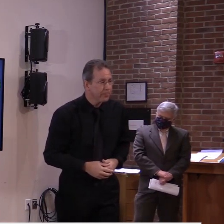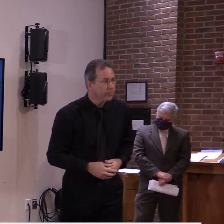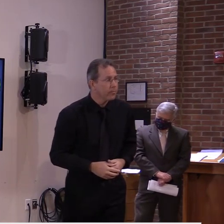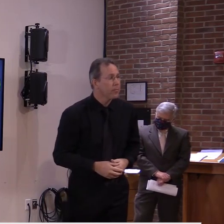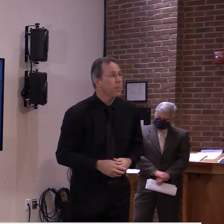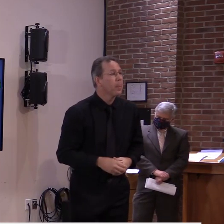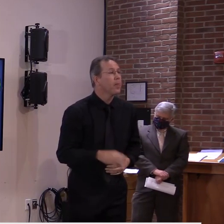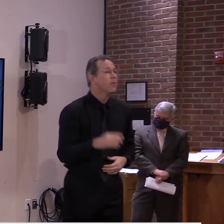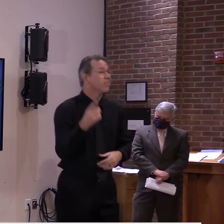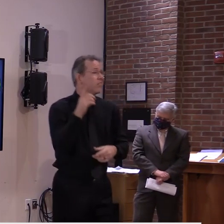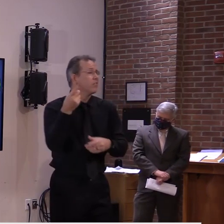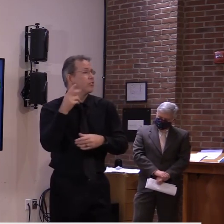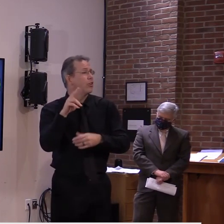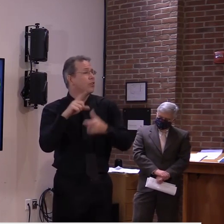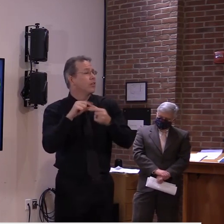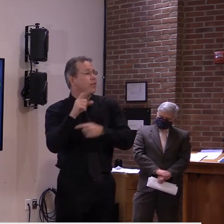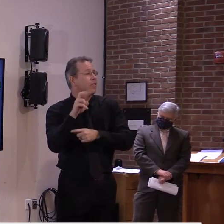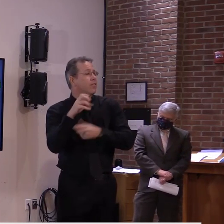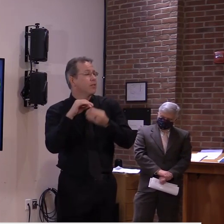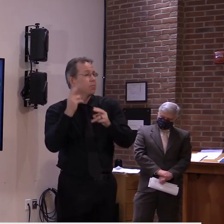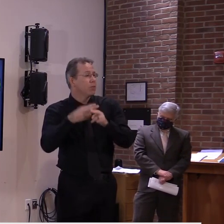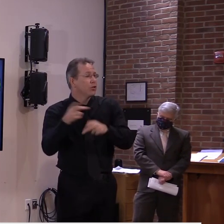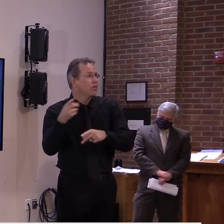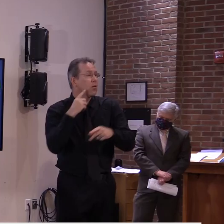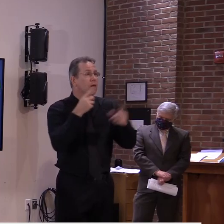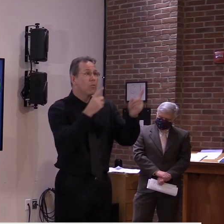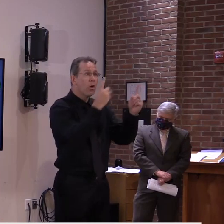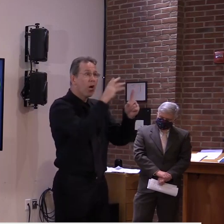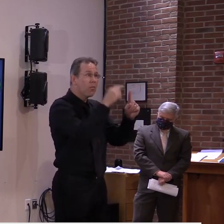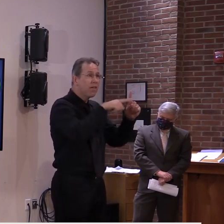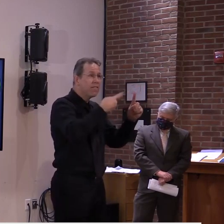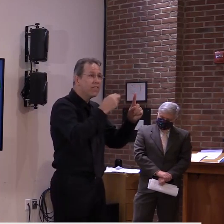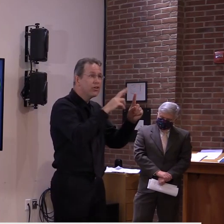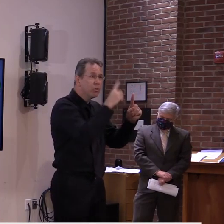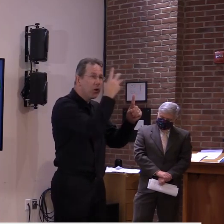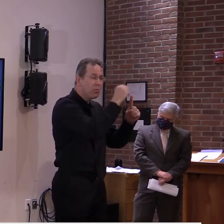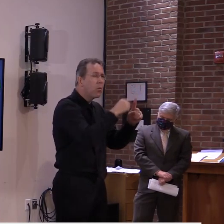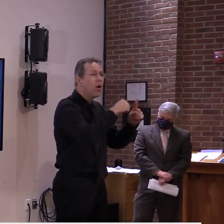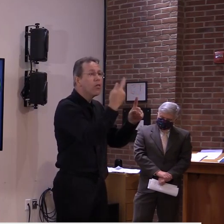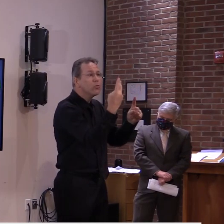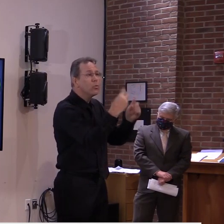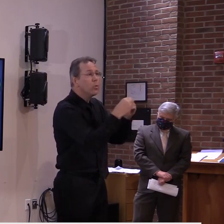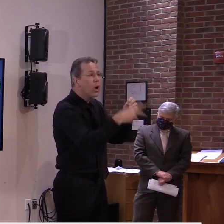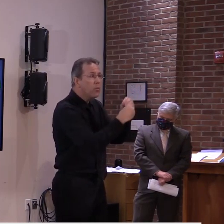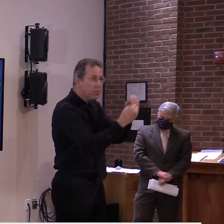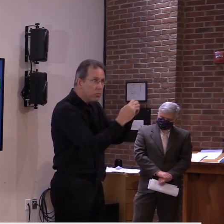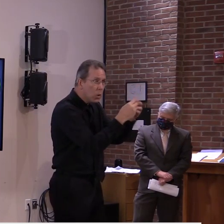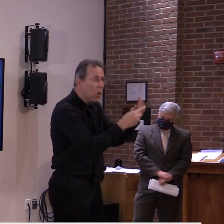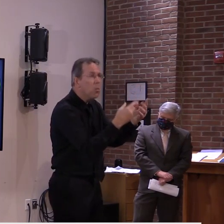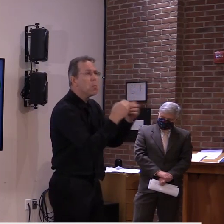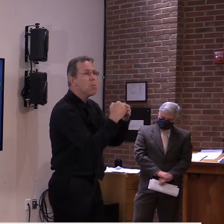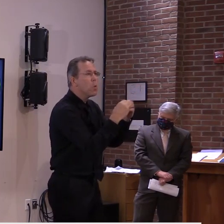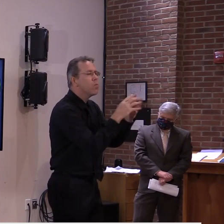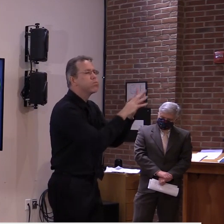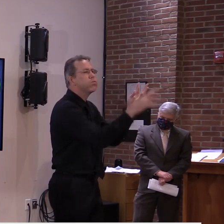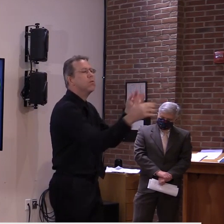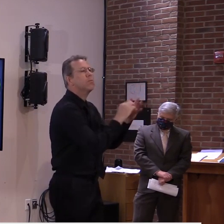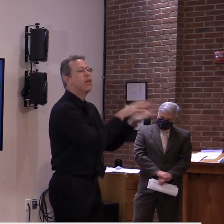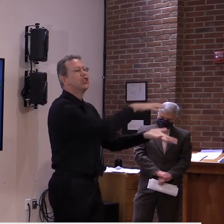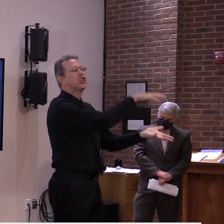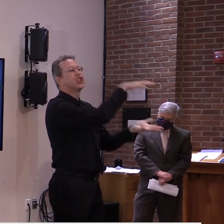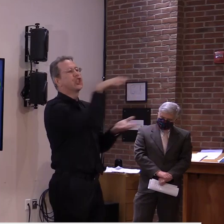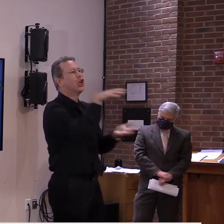will get approved so that we have, again, more supply, more inventory for each and every state.